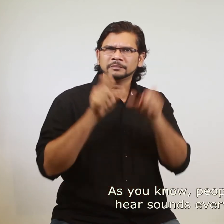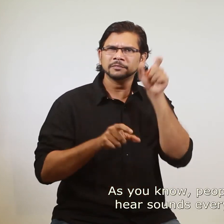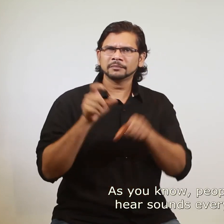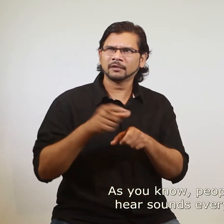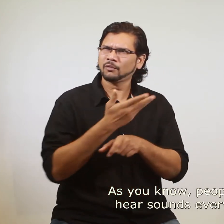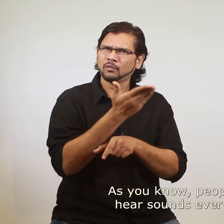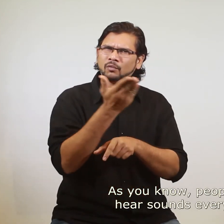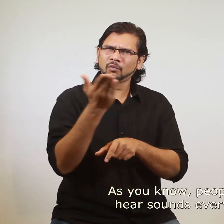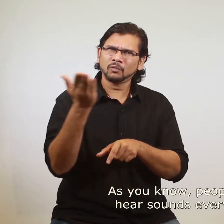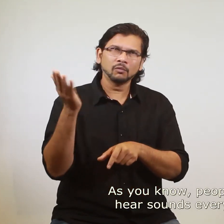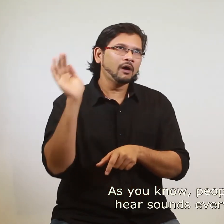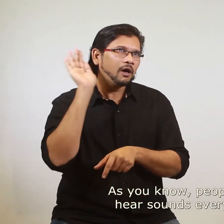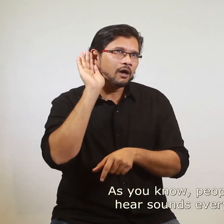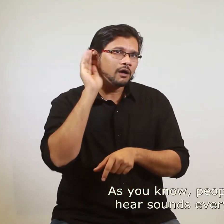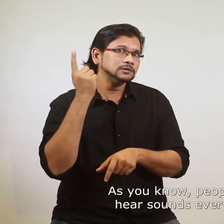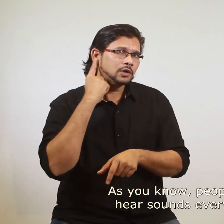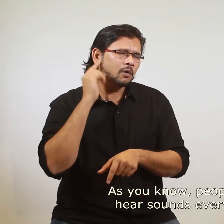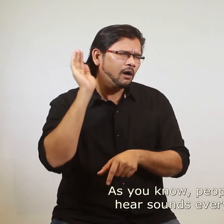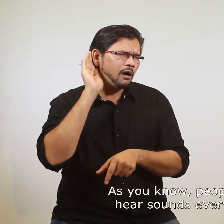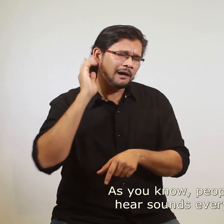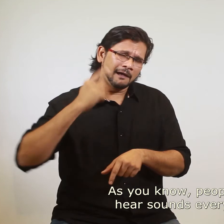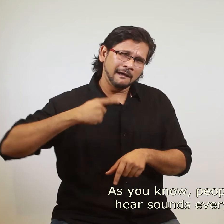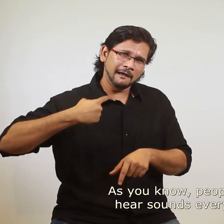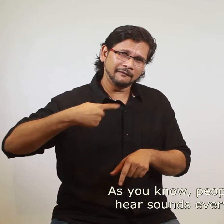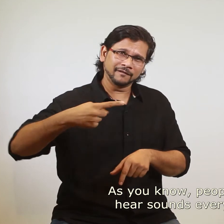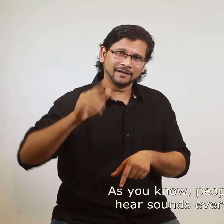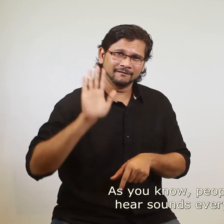As you know, people can hear sounds every day.